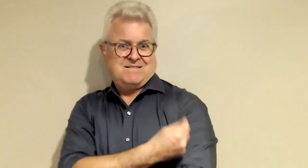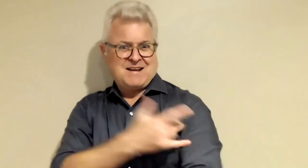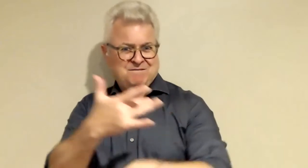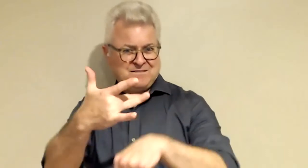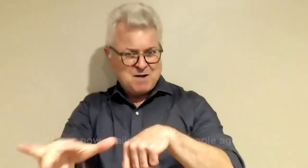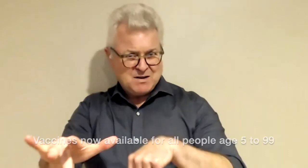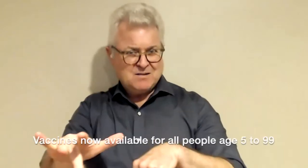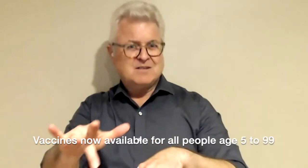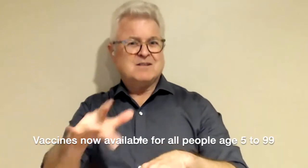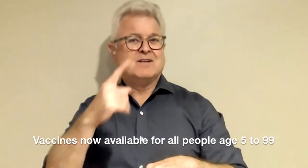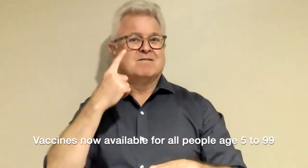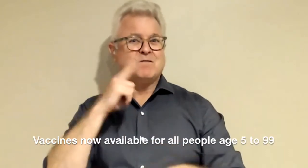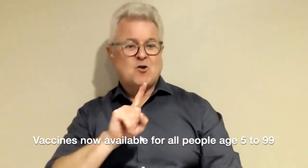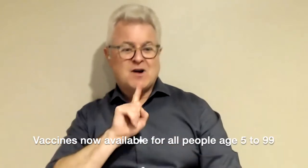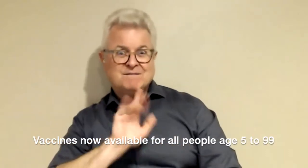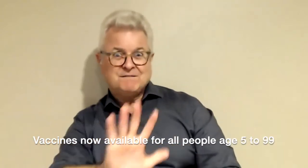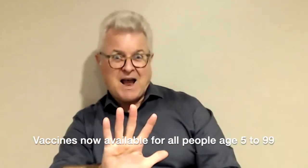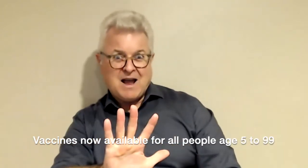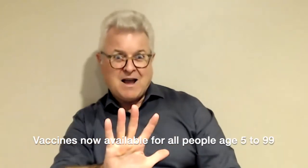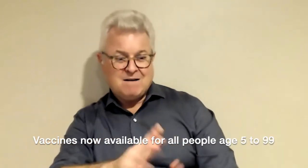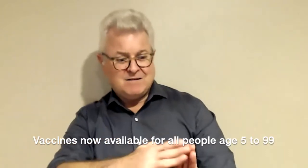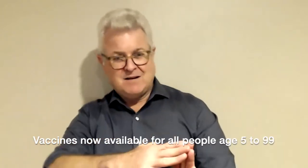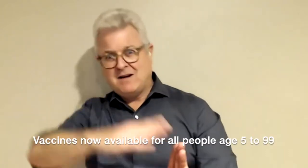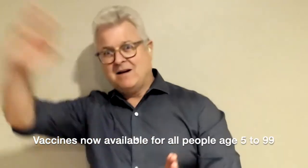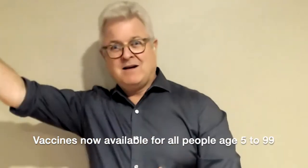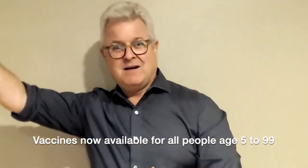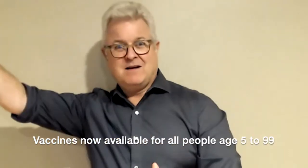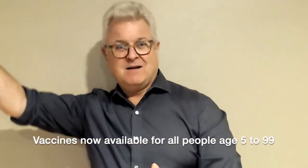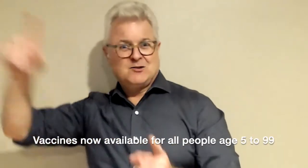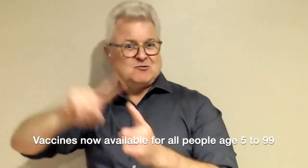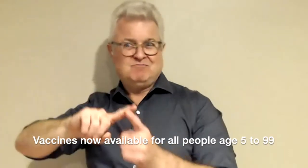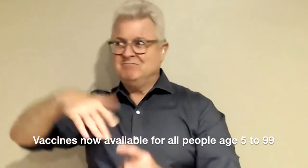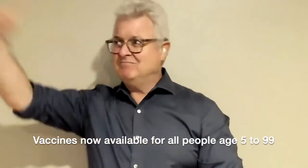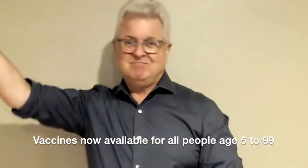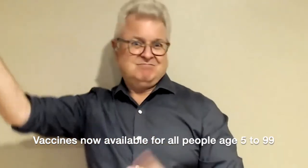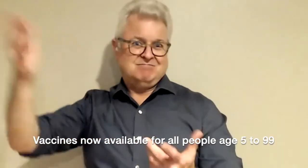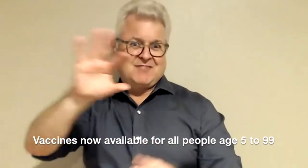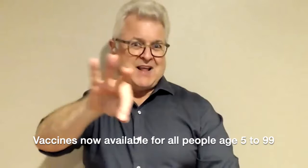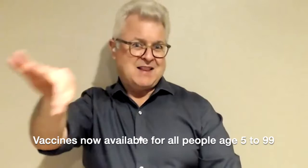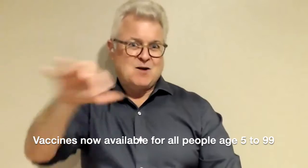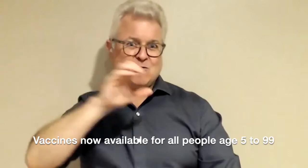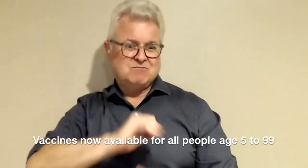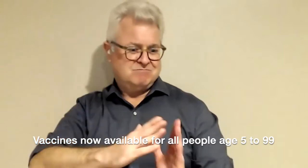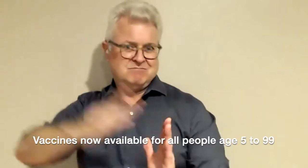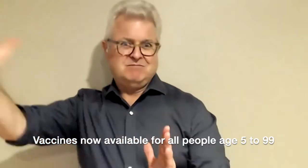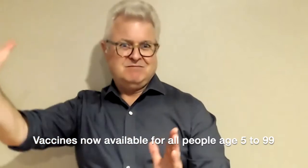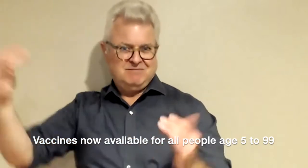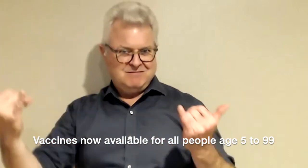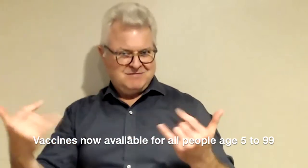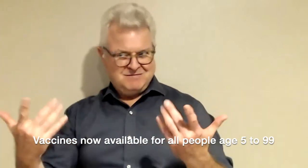And as you know, the vaccines are available from our youth from the ages of 5 to 11. And it goes even